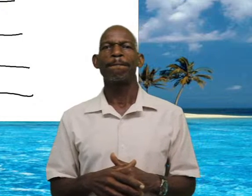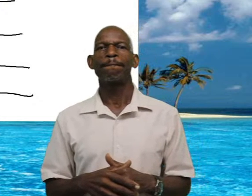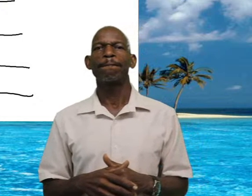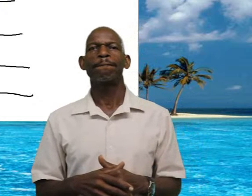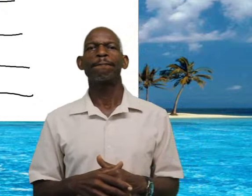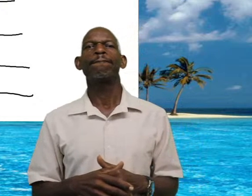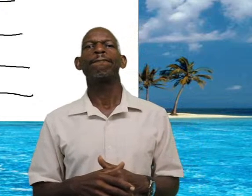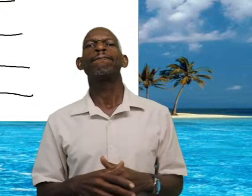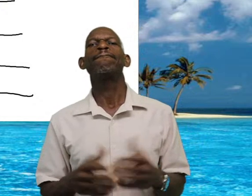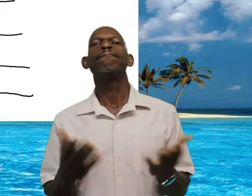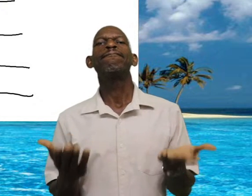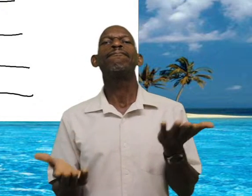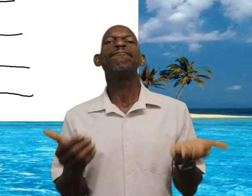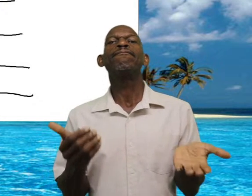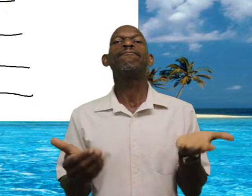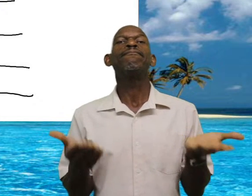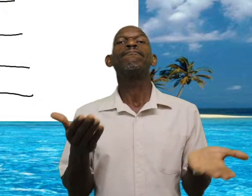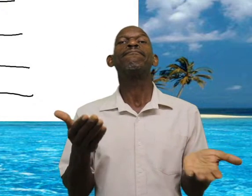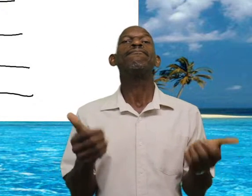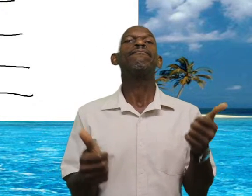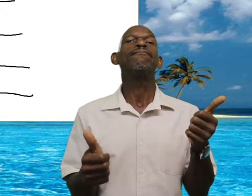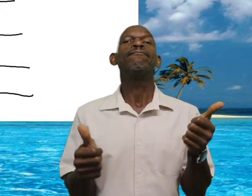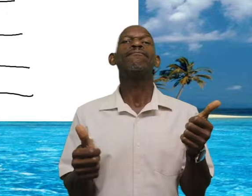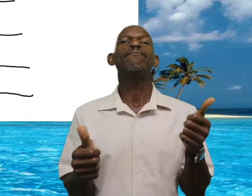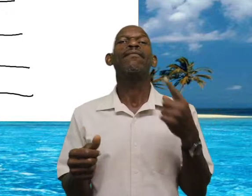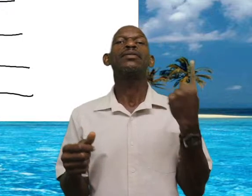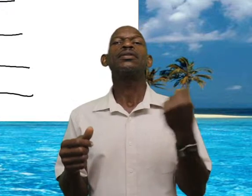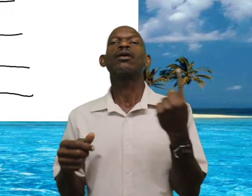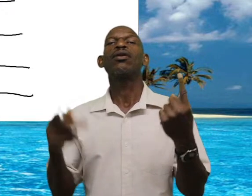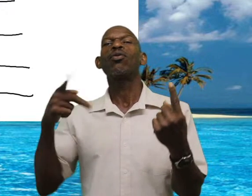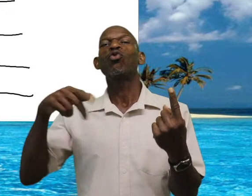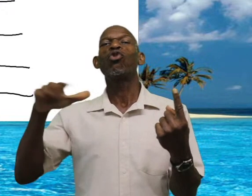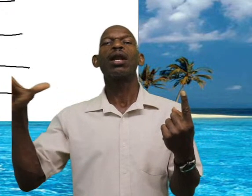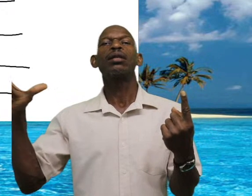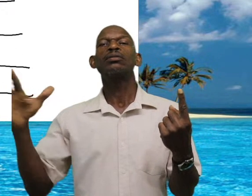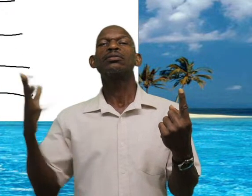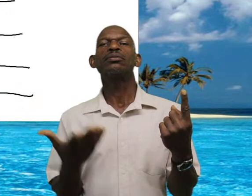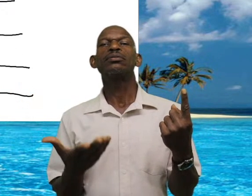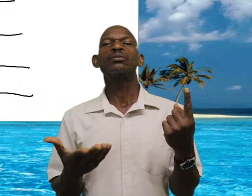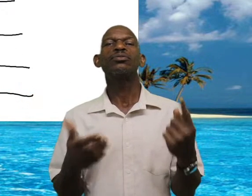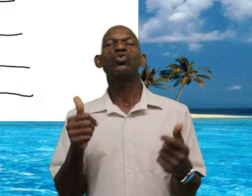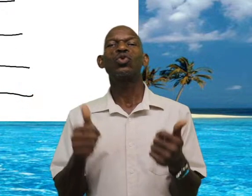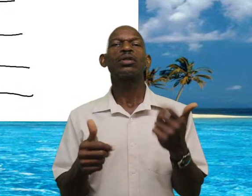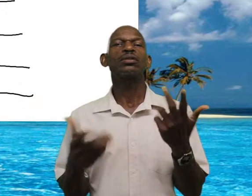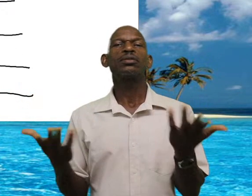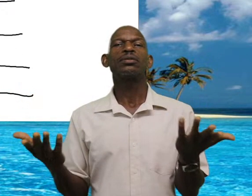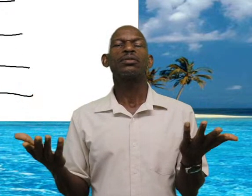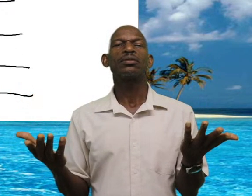Yeah, number 6. Which one it is? A or B? Is it singular or plural? Number 6.